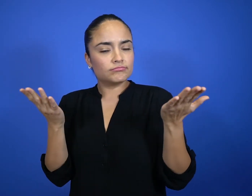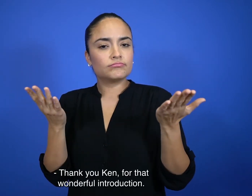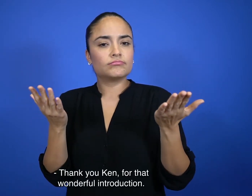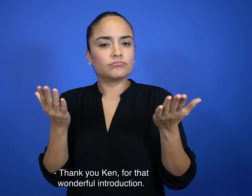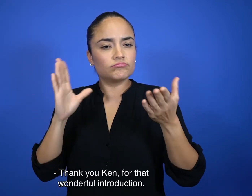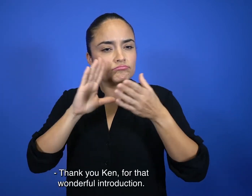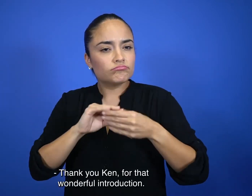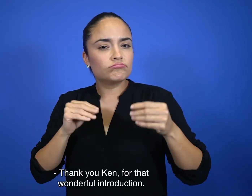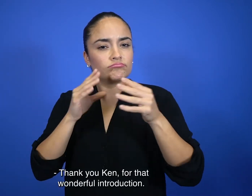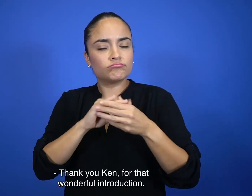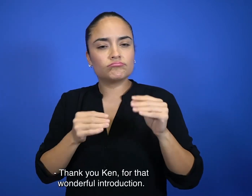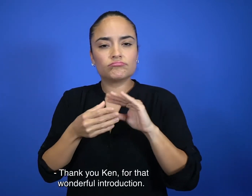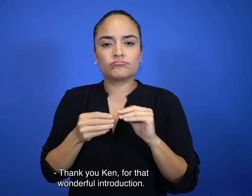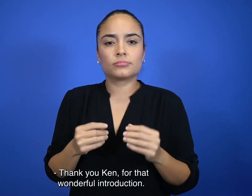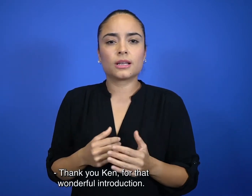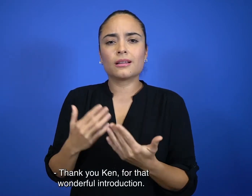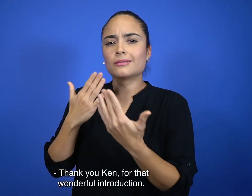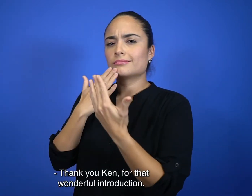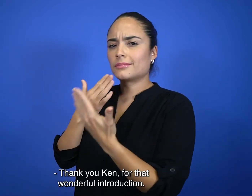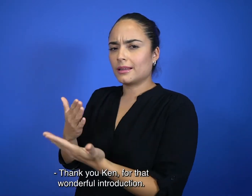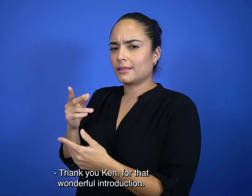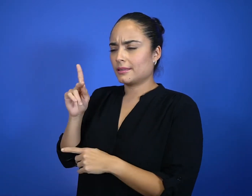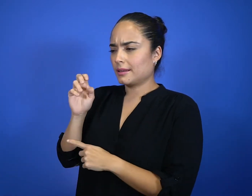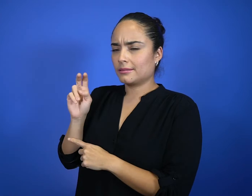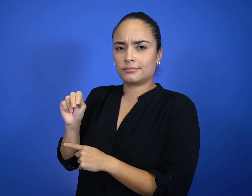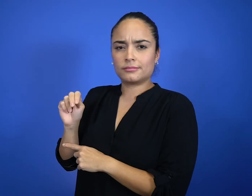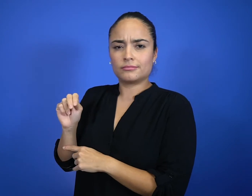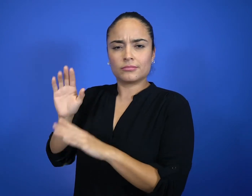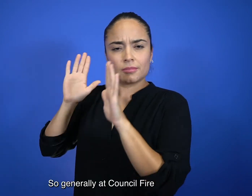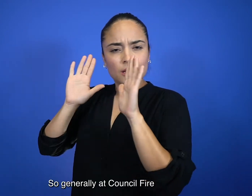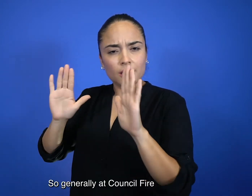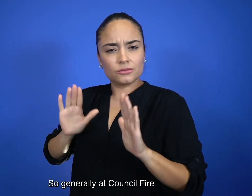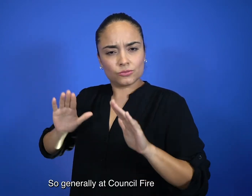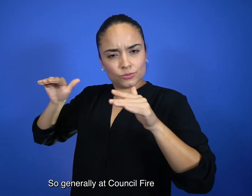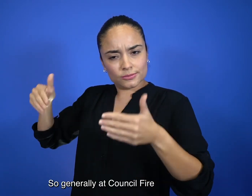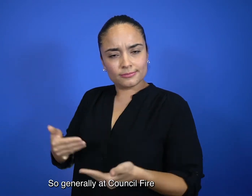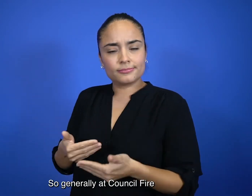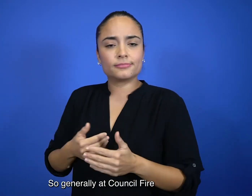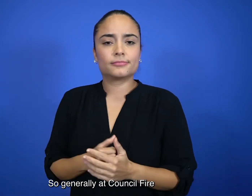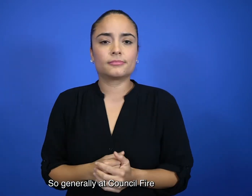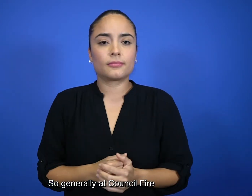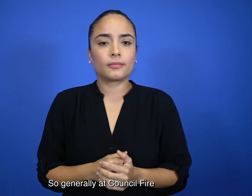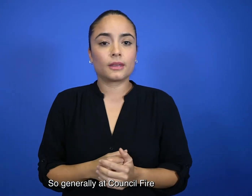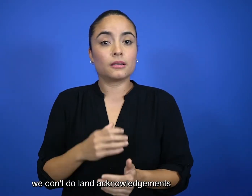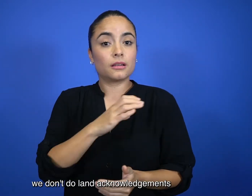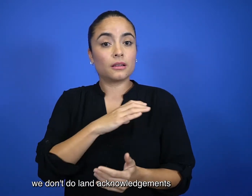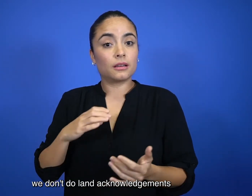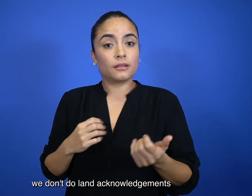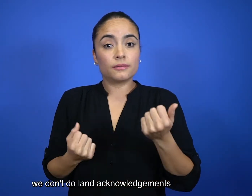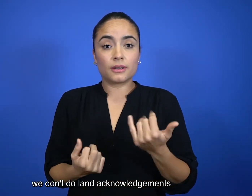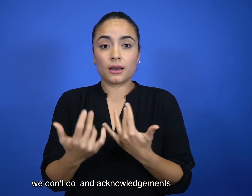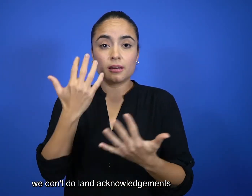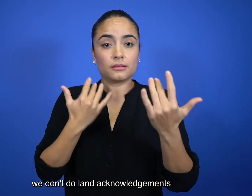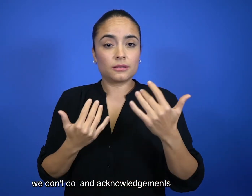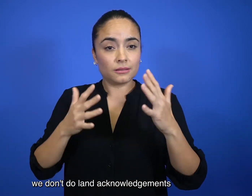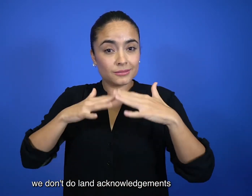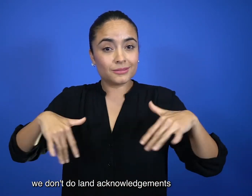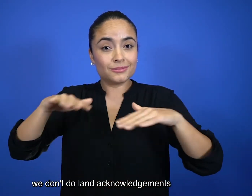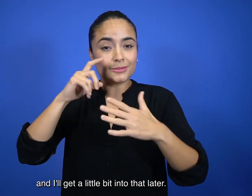Thank you, Ken, for that wonderful introduction. So generally at Council Fire, we don't do land acknowledgements, and I'll